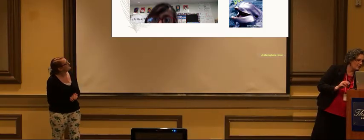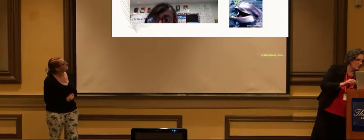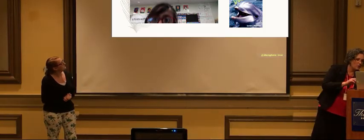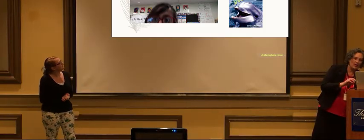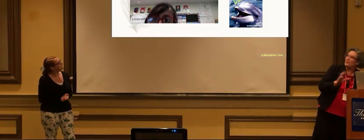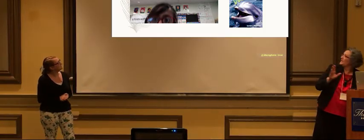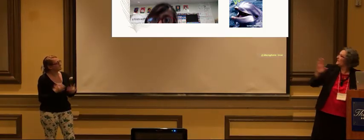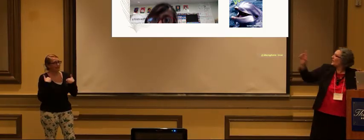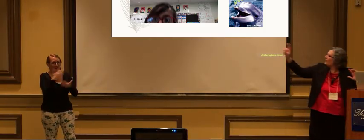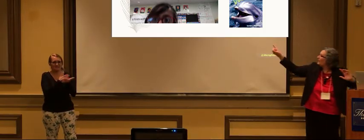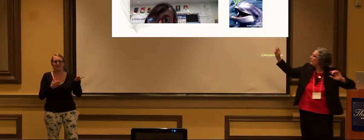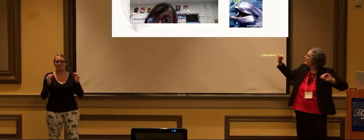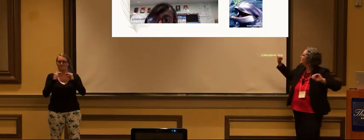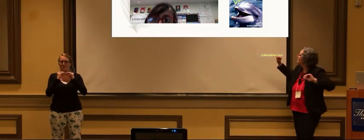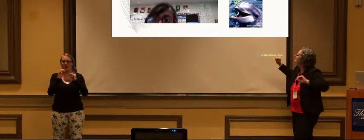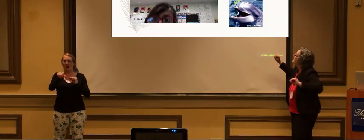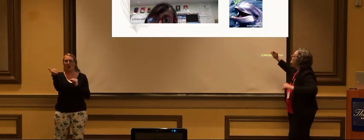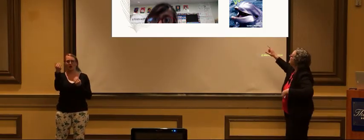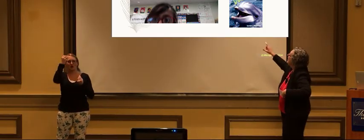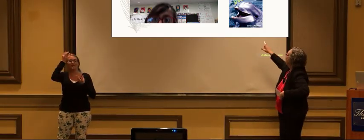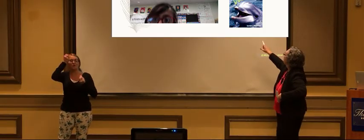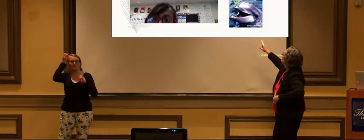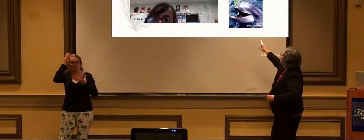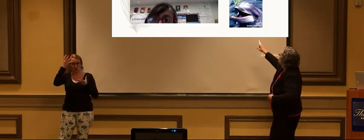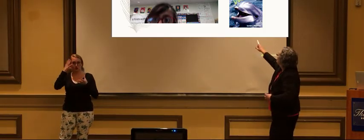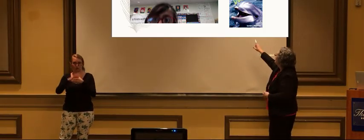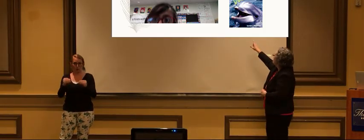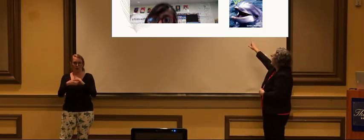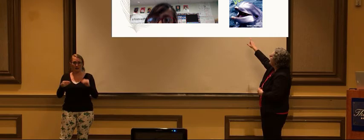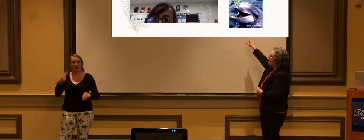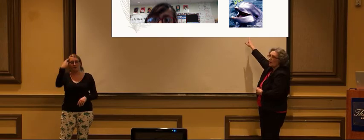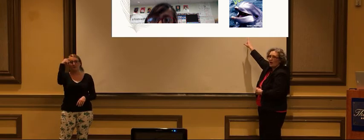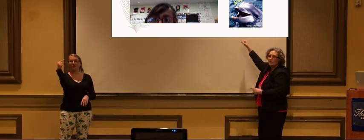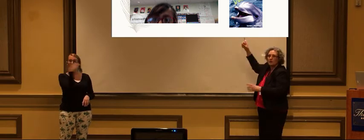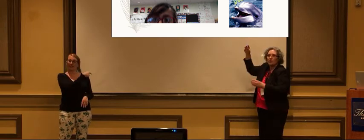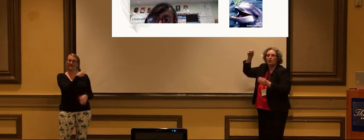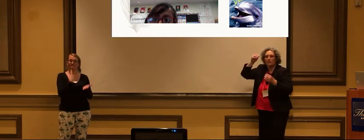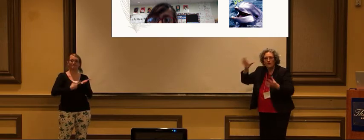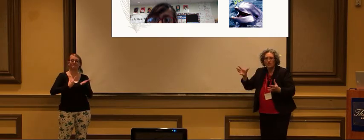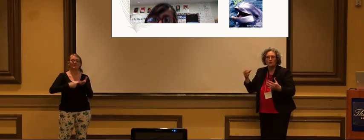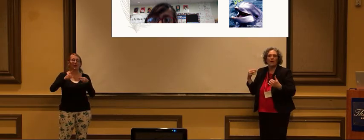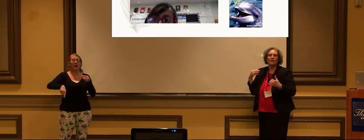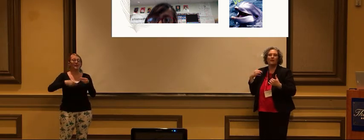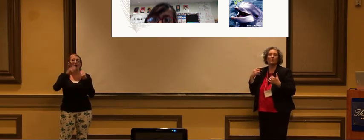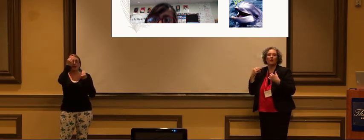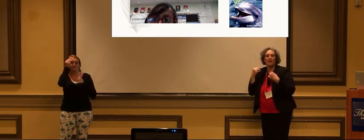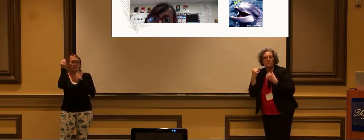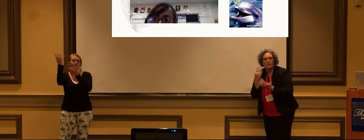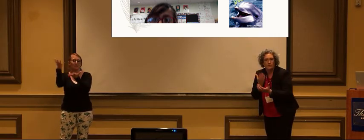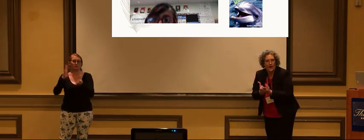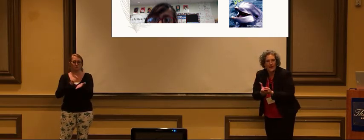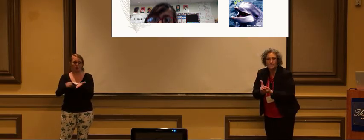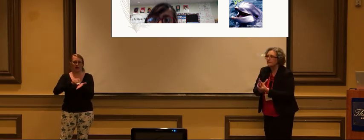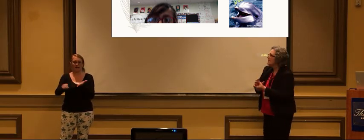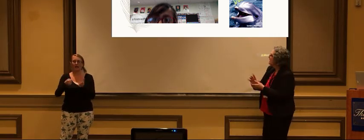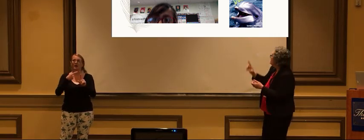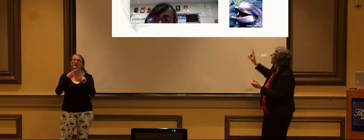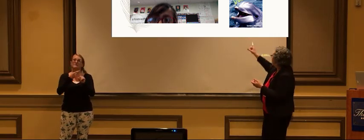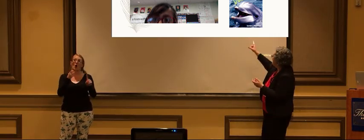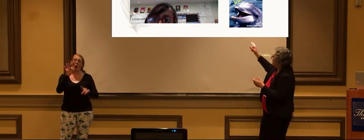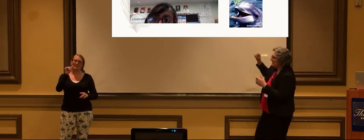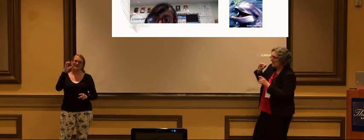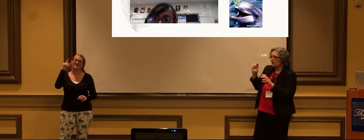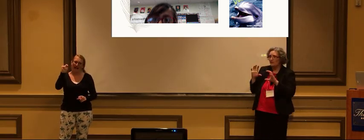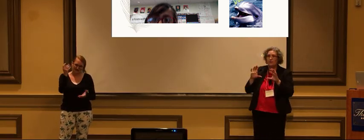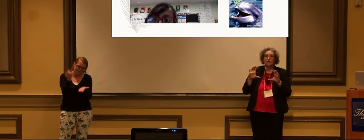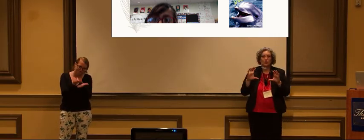I have some more. We did another informational. For this one, we were talking about, informational writing from facts. So